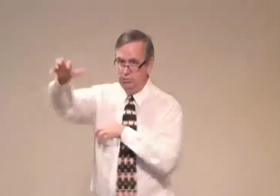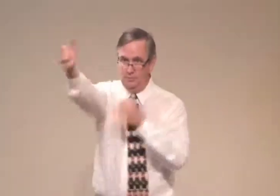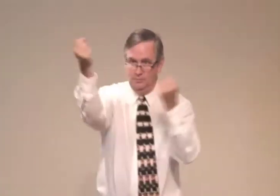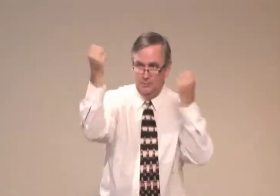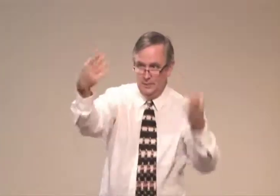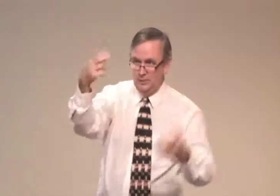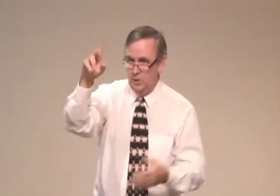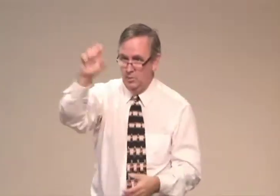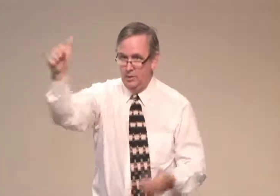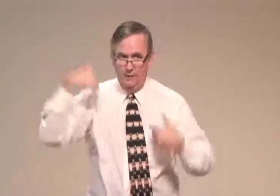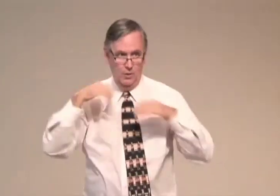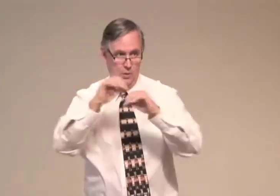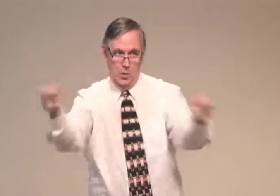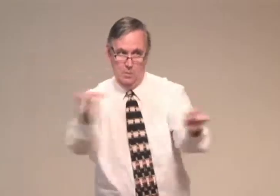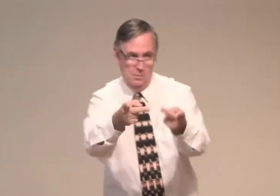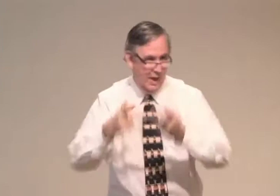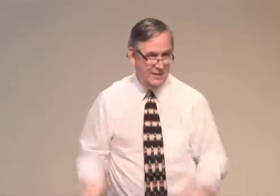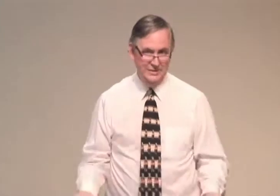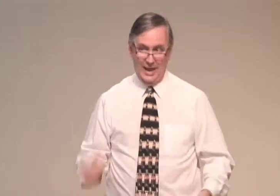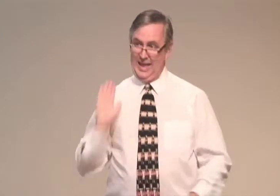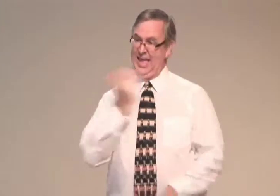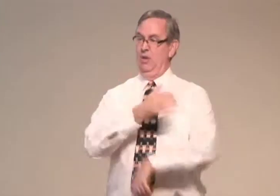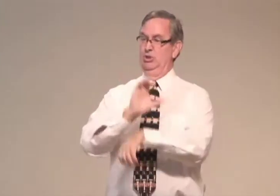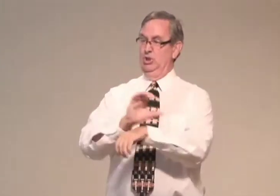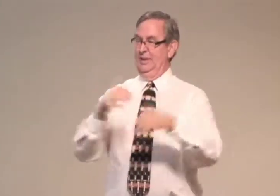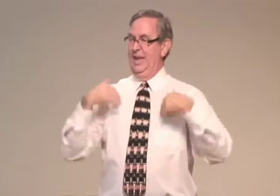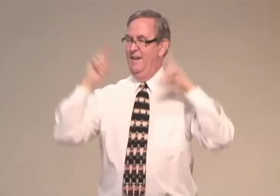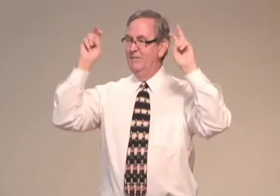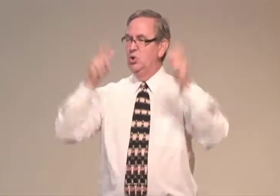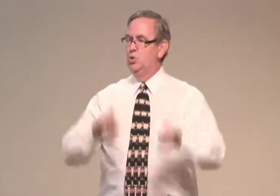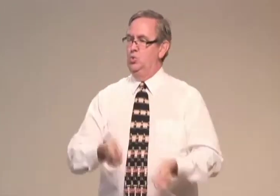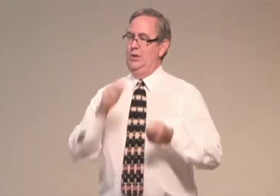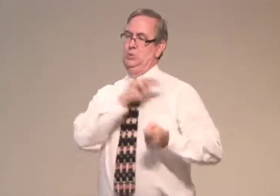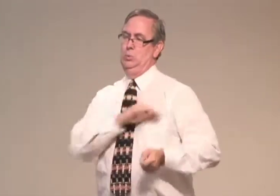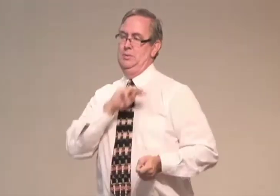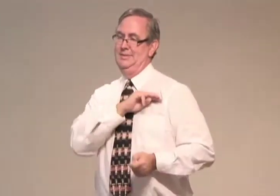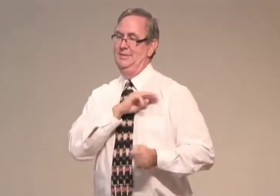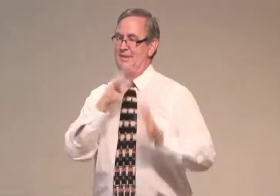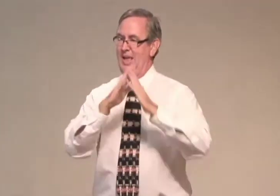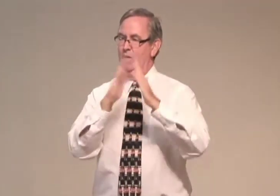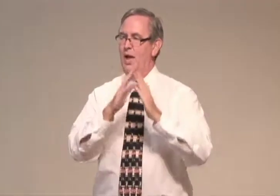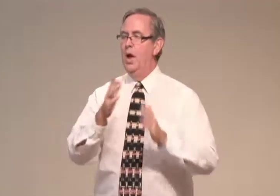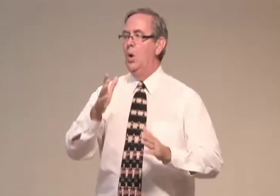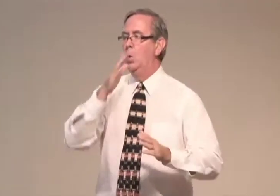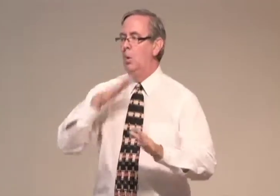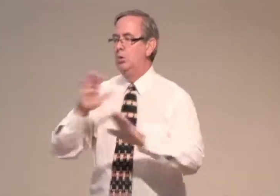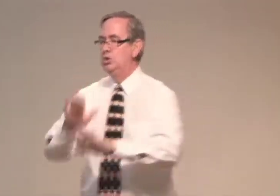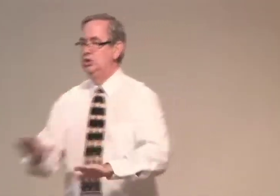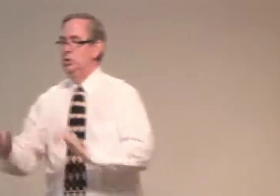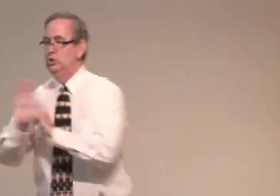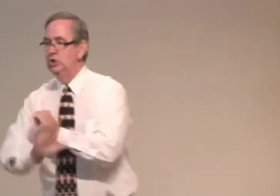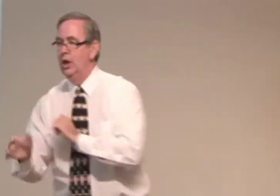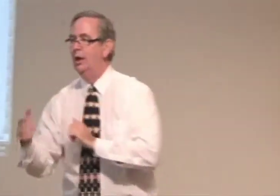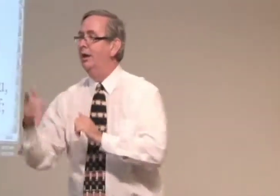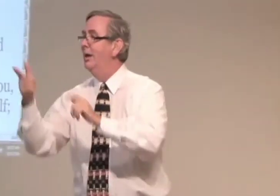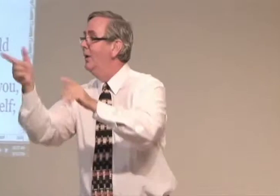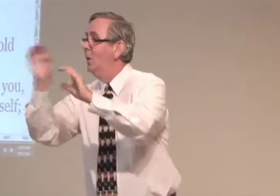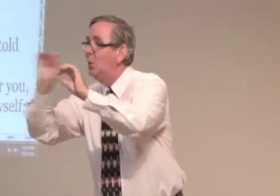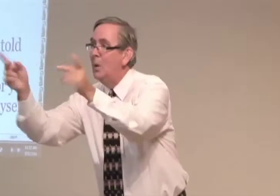Do we have rooms with them all? No. There are so many homeless people. Our church has a rescue mission and a women and